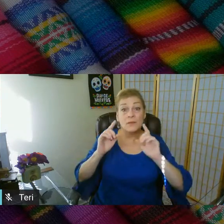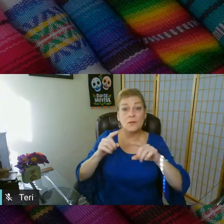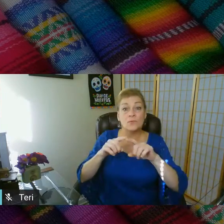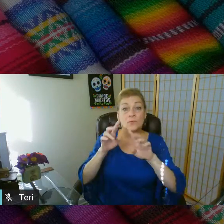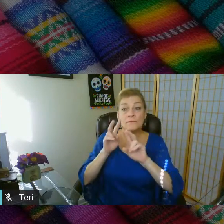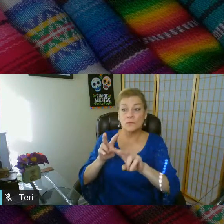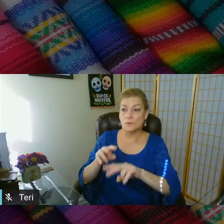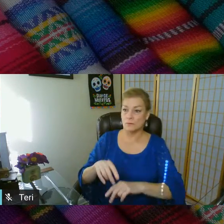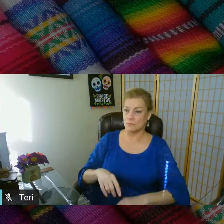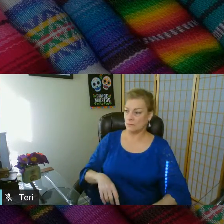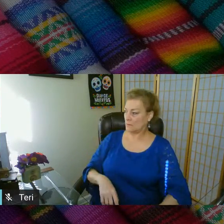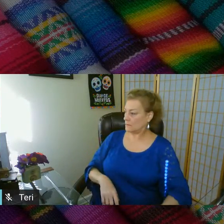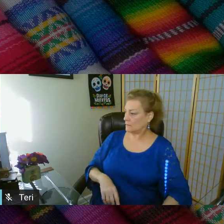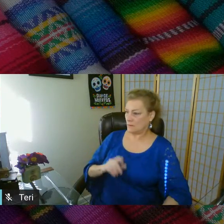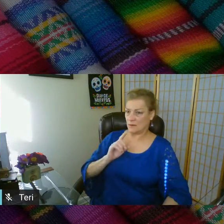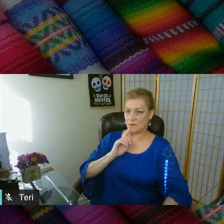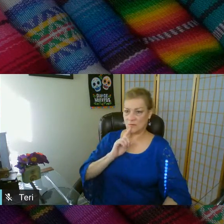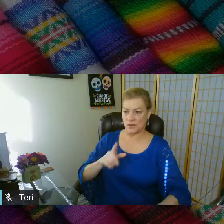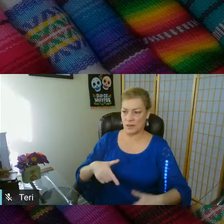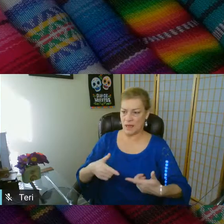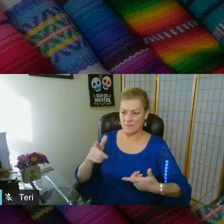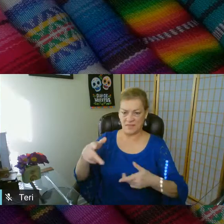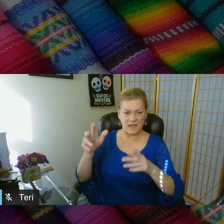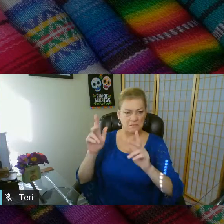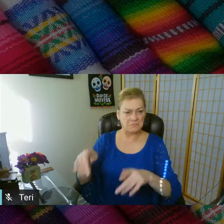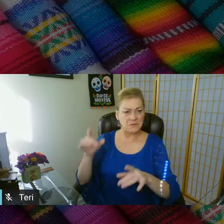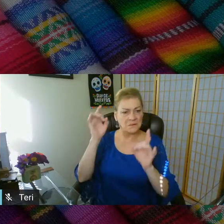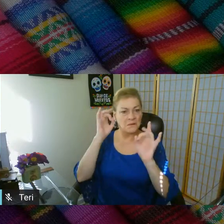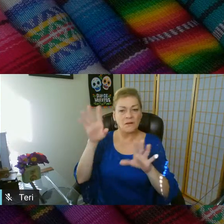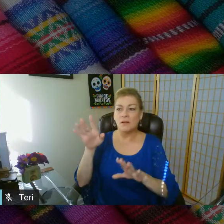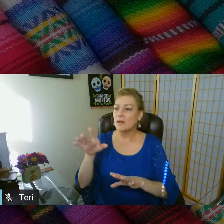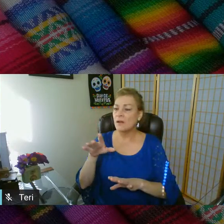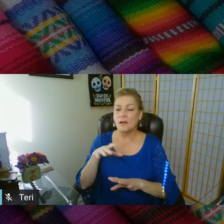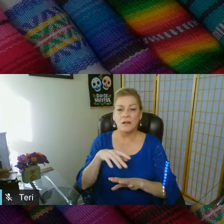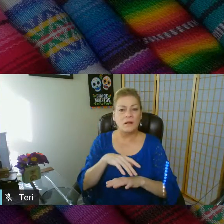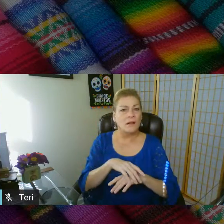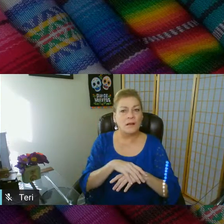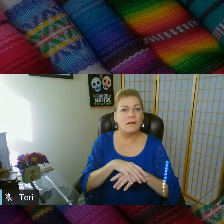person was a real jerk in real life. And everyone gets up and says all of